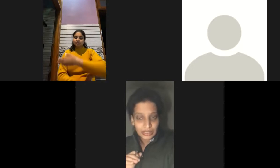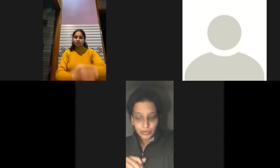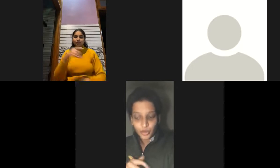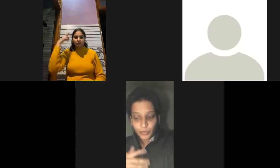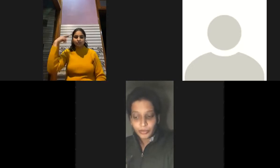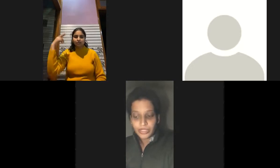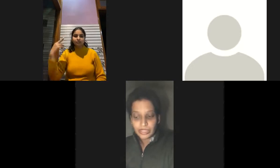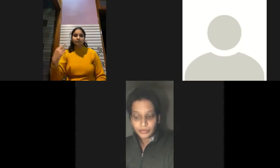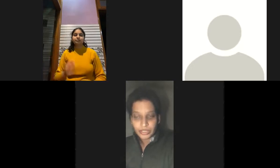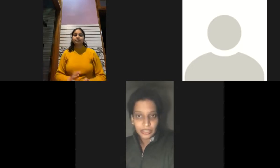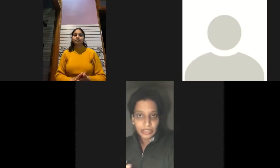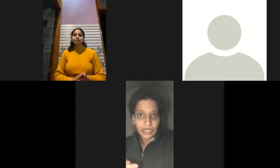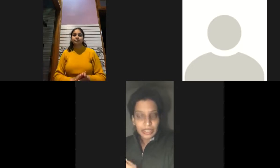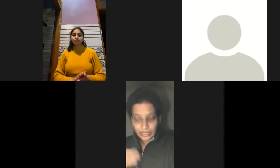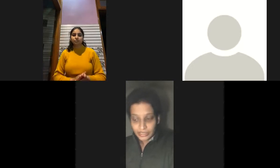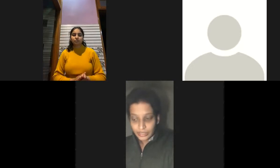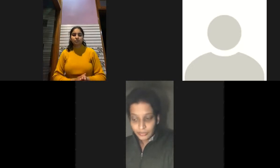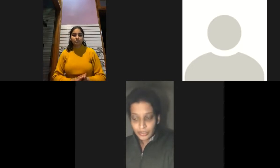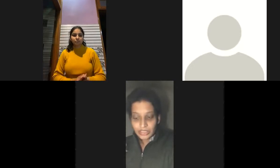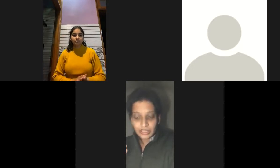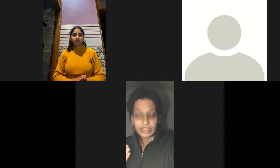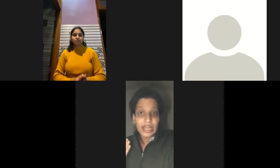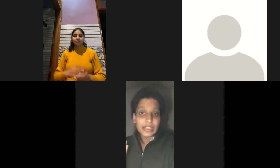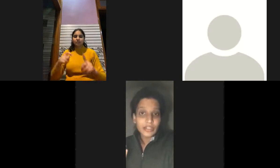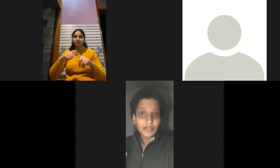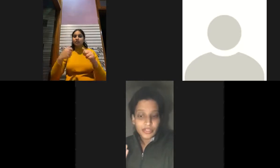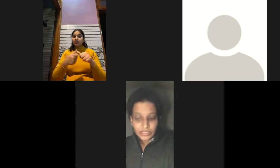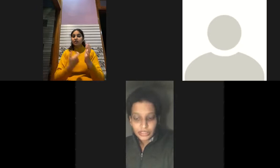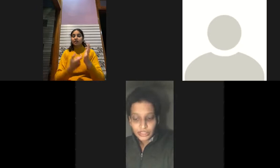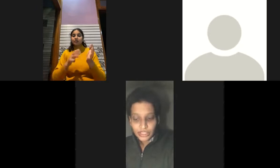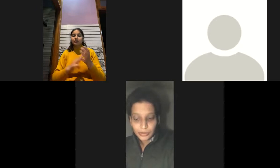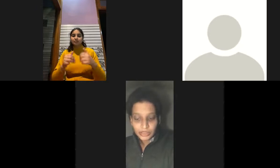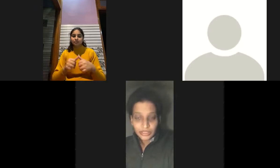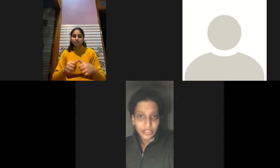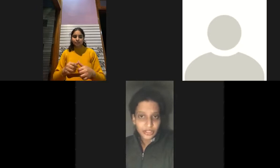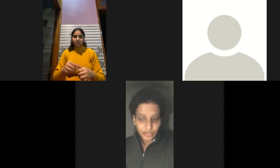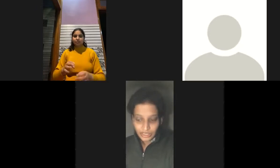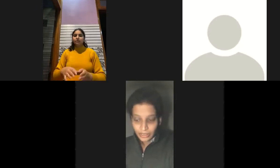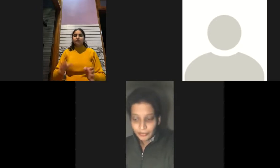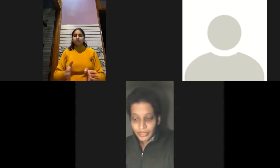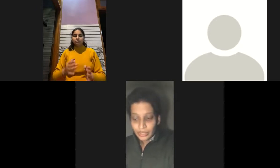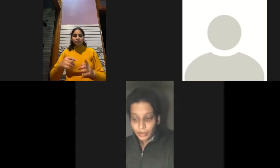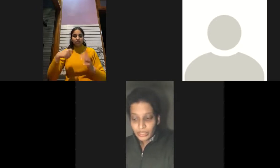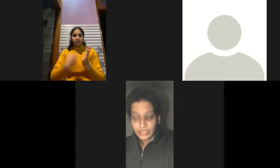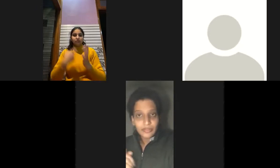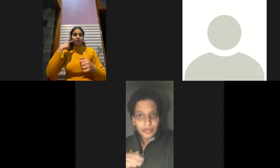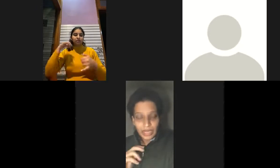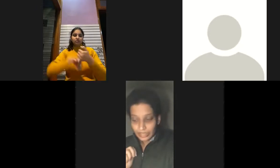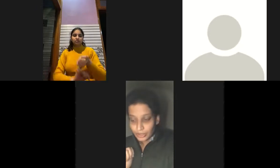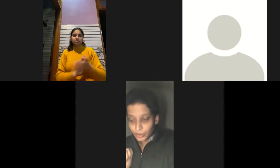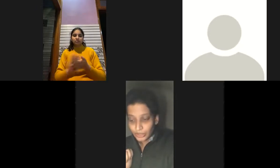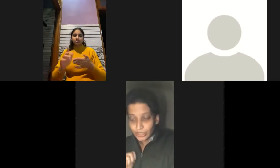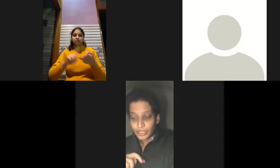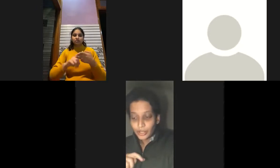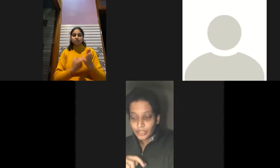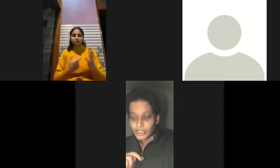character is more prominently visible later. For instance, the character of Richard in Shakespeare's Richard III, who is, and I